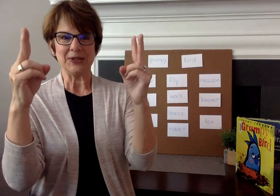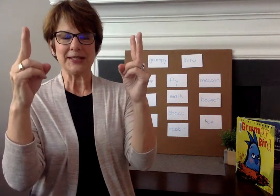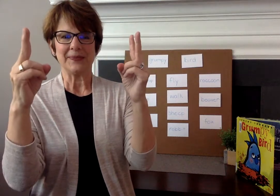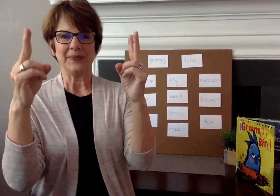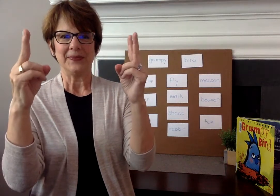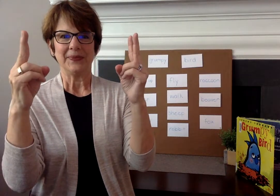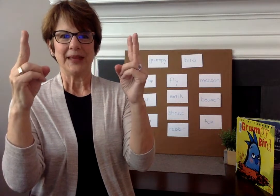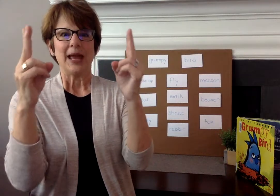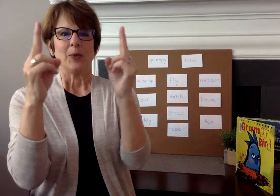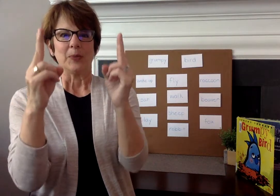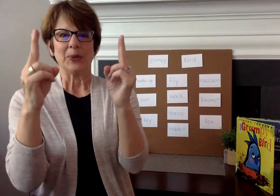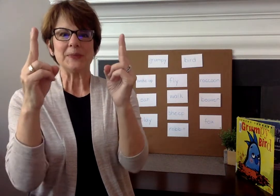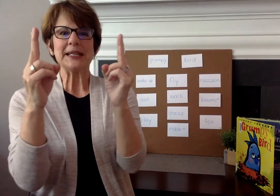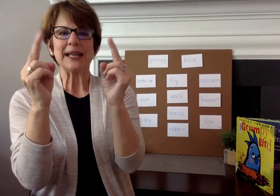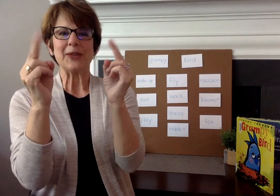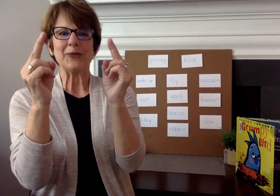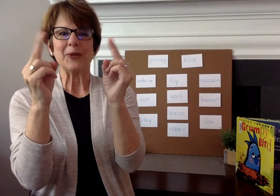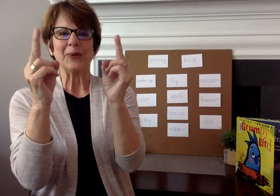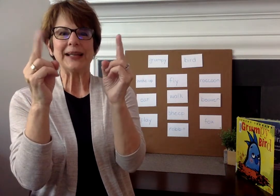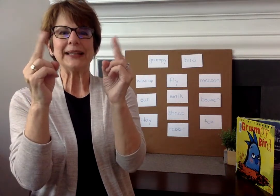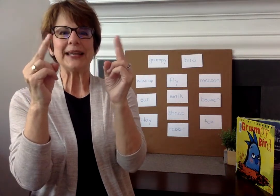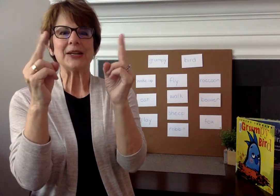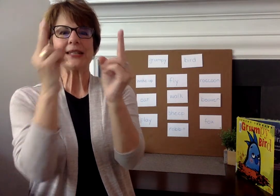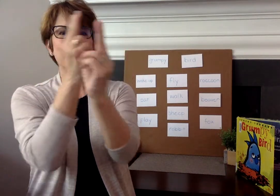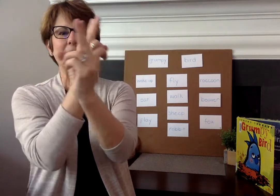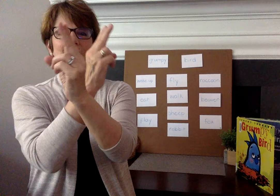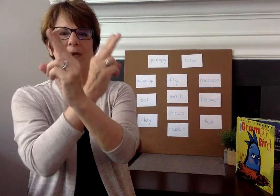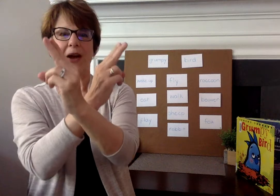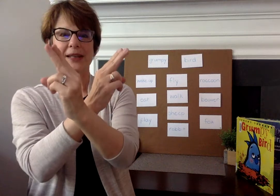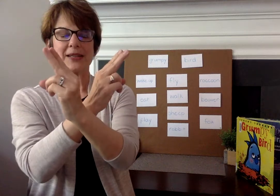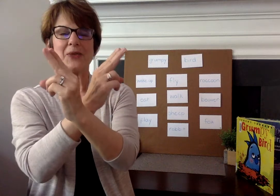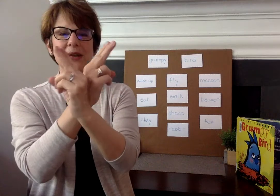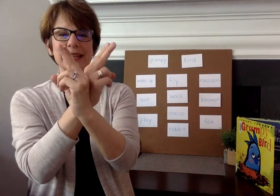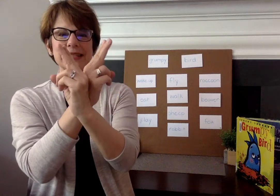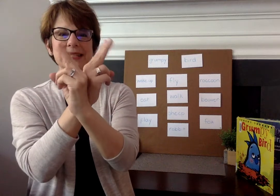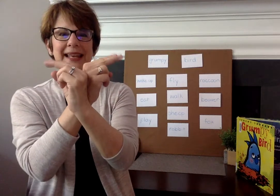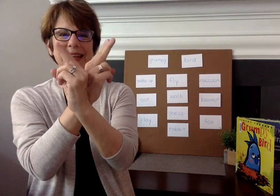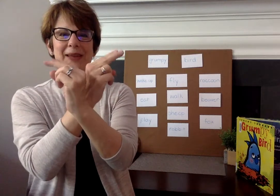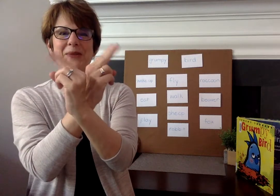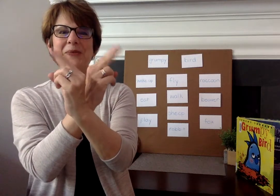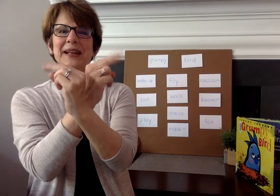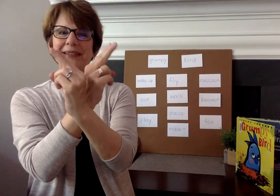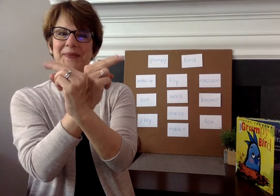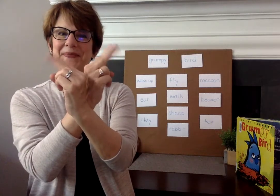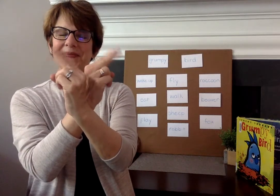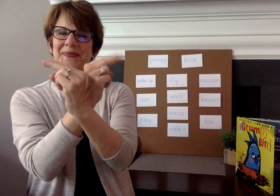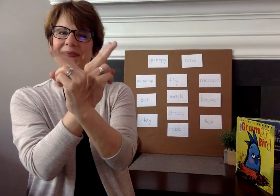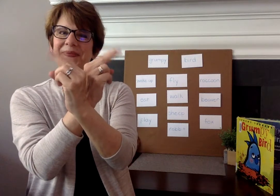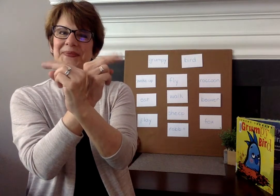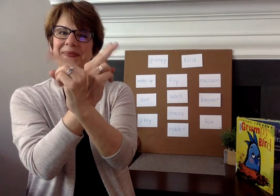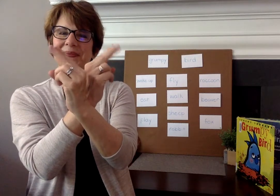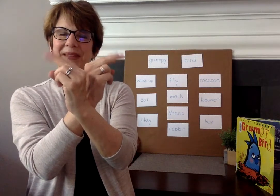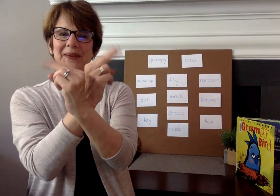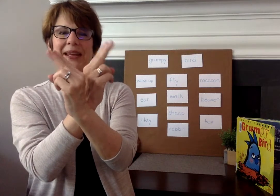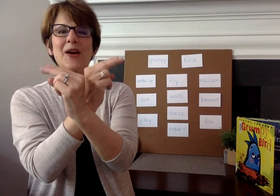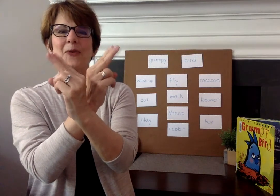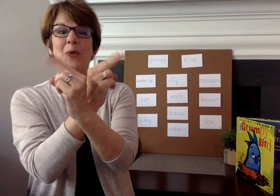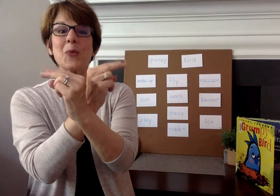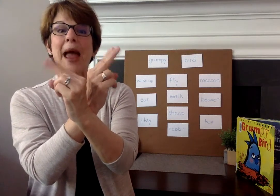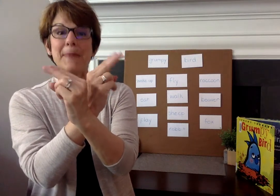fingers. We put them together for the wiggly ears and we cross our wrists and we wiggle. There we go, the